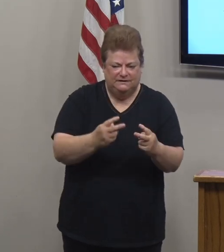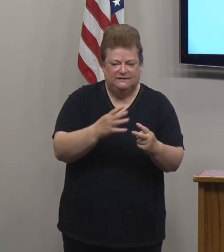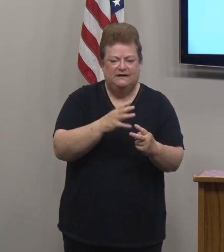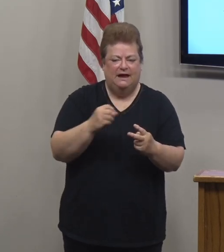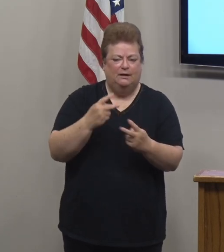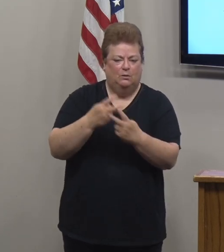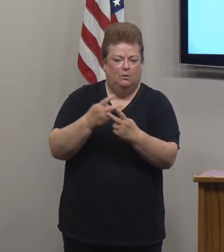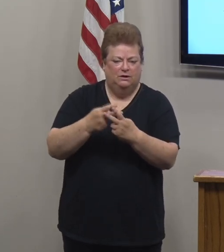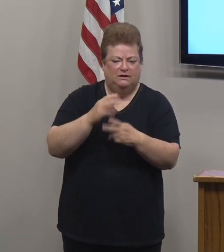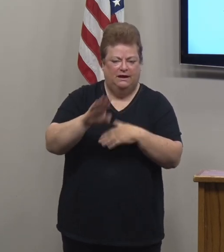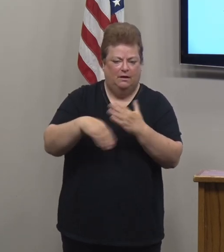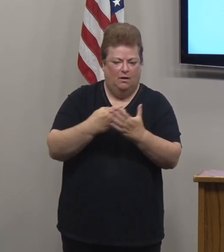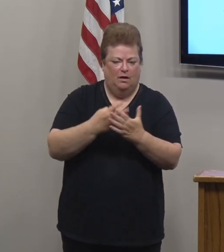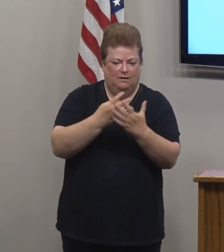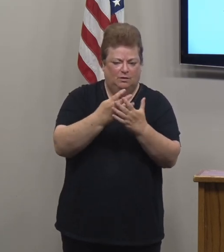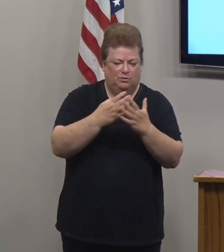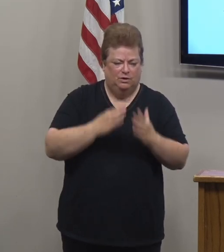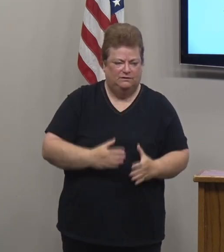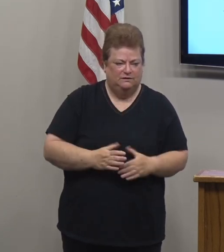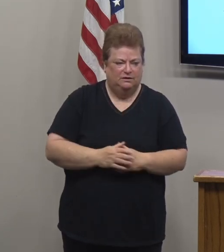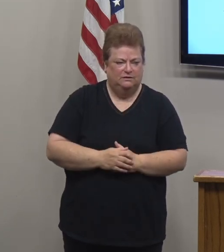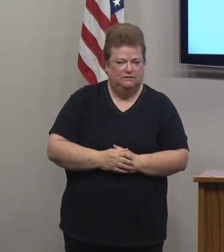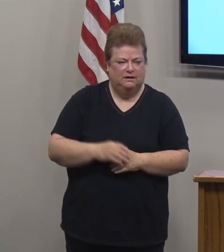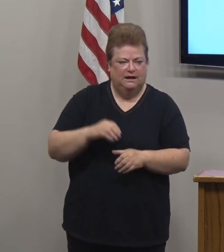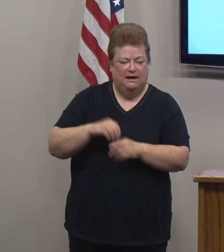inmates. In the rail yard,